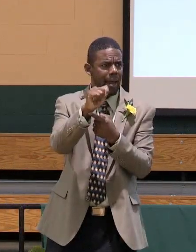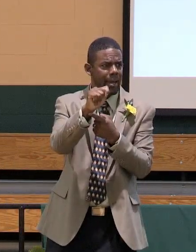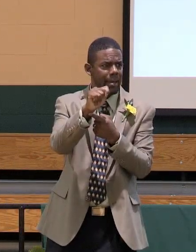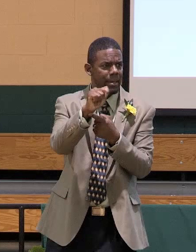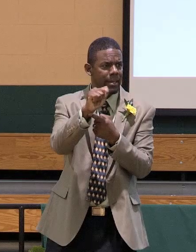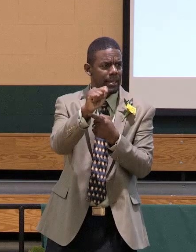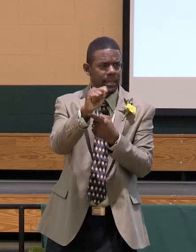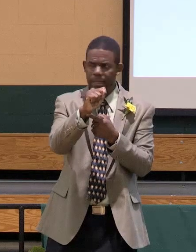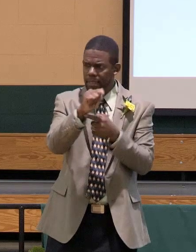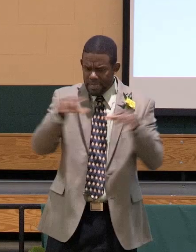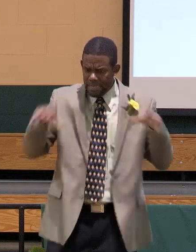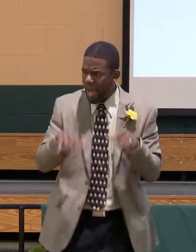have talent.